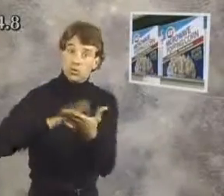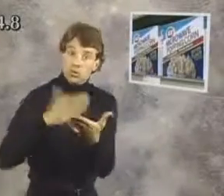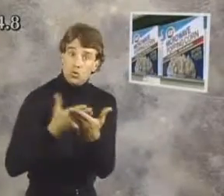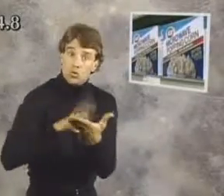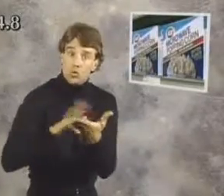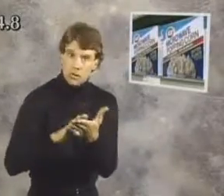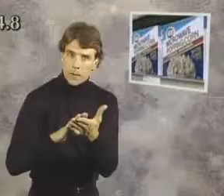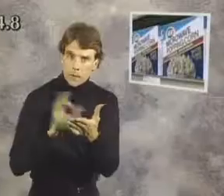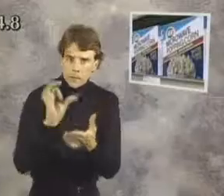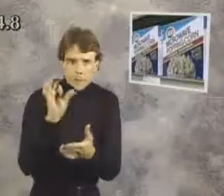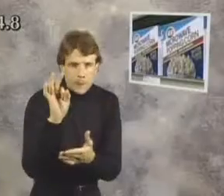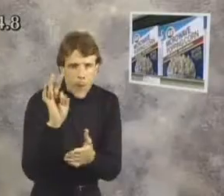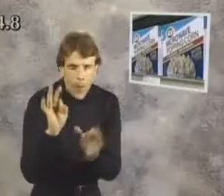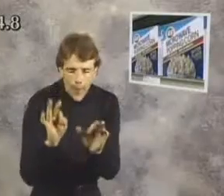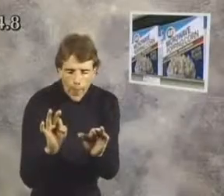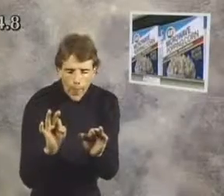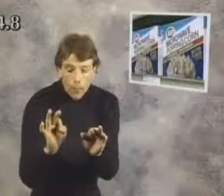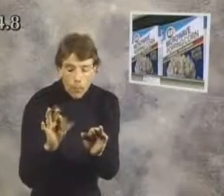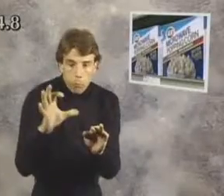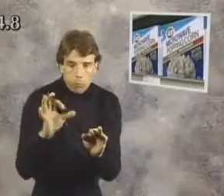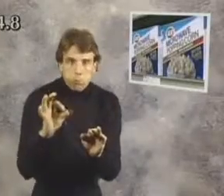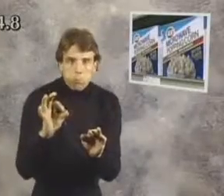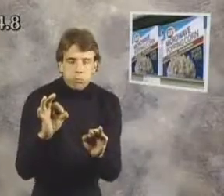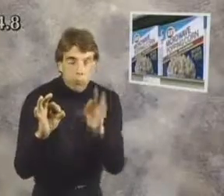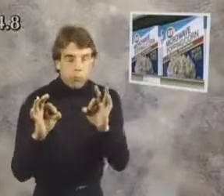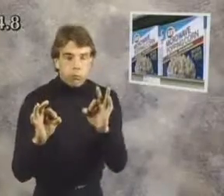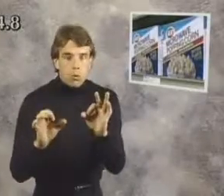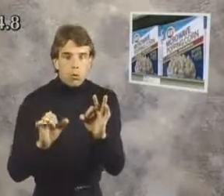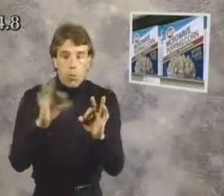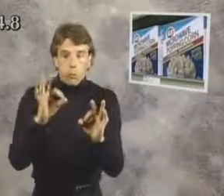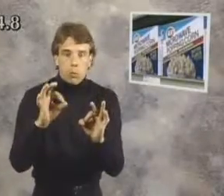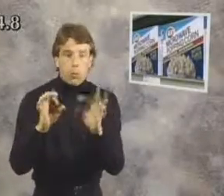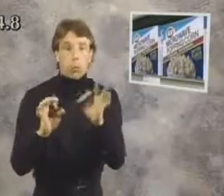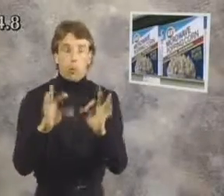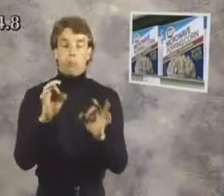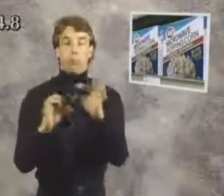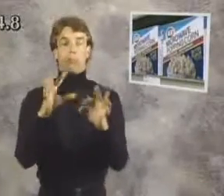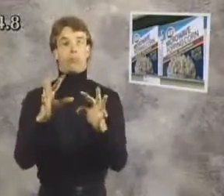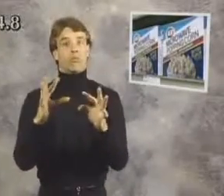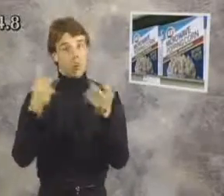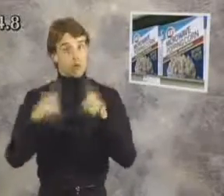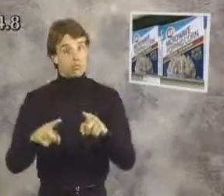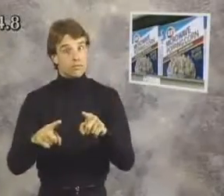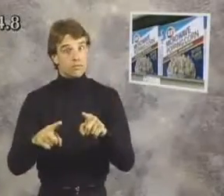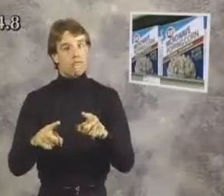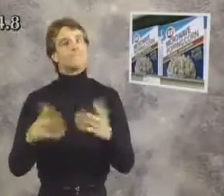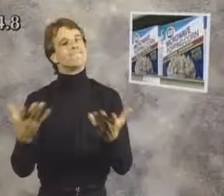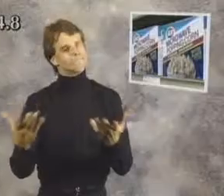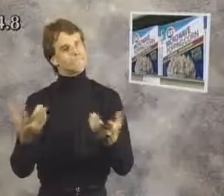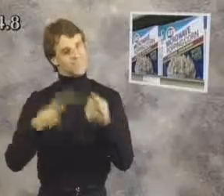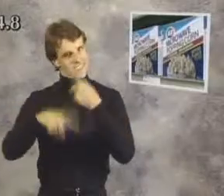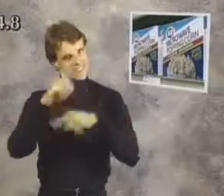When you're cooking popcorn, the kernels explode and pop up. This sign reflects that.